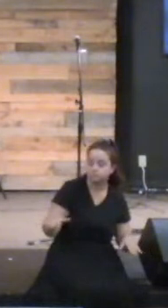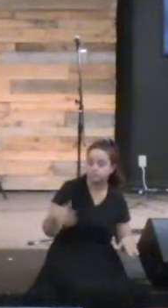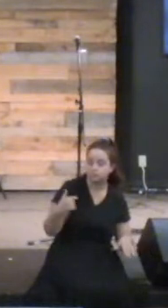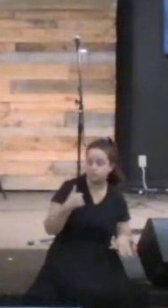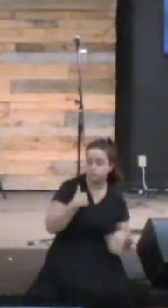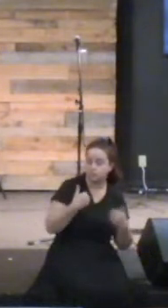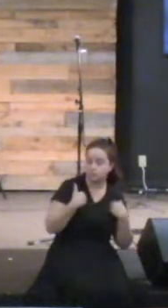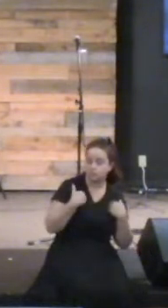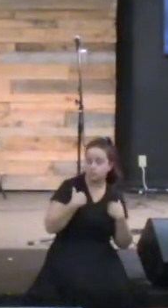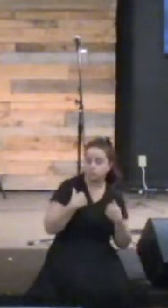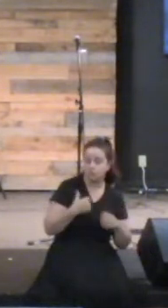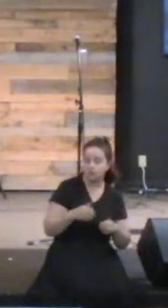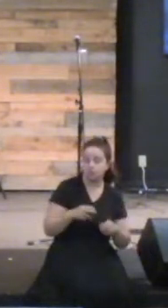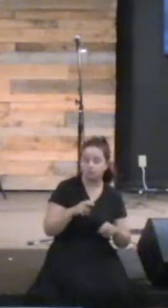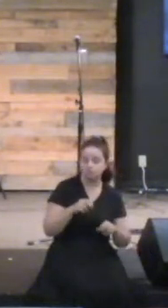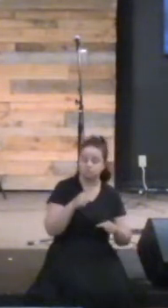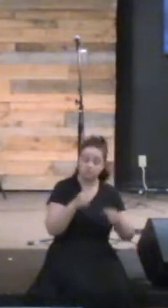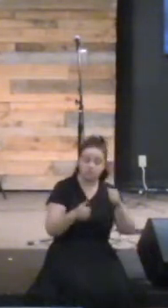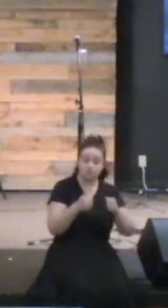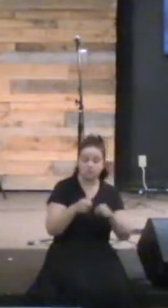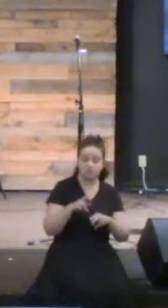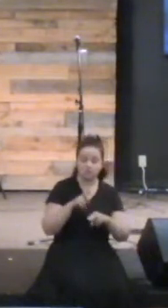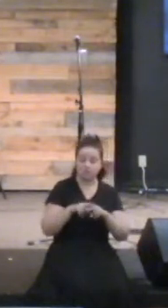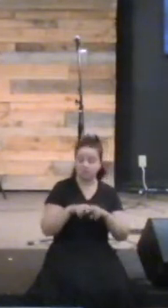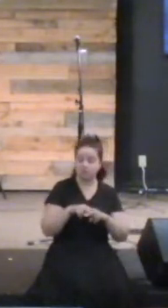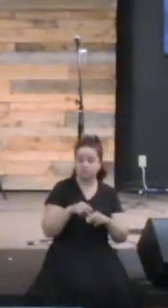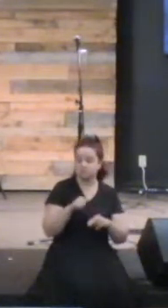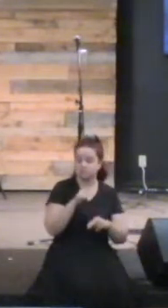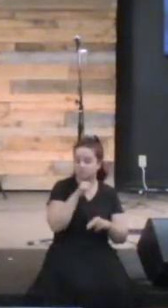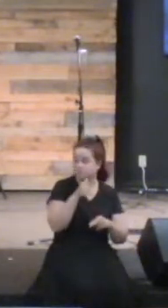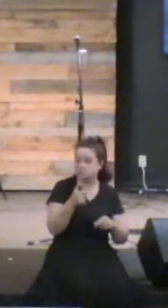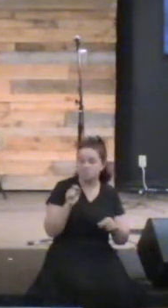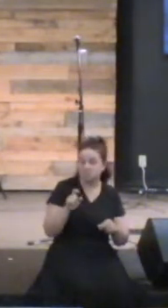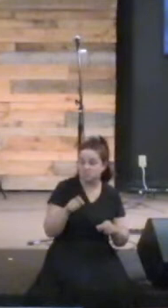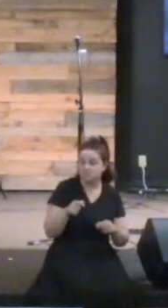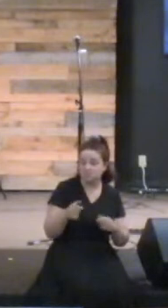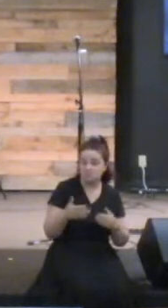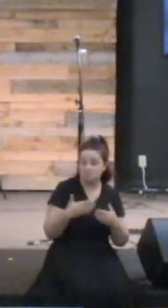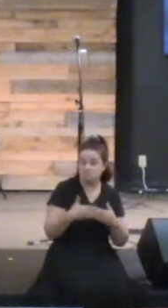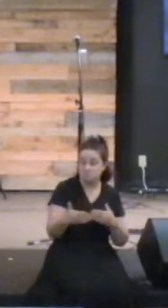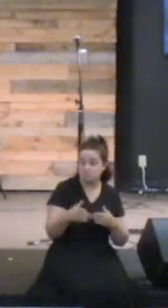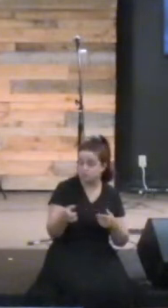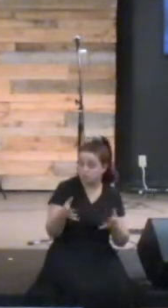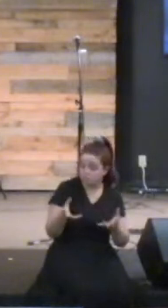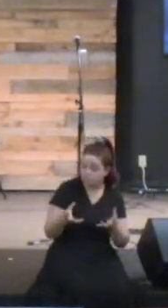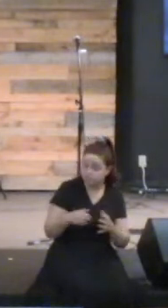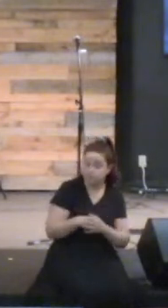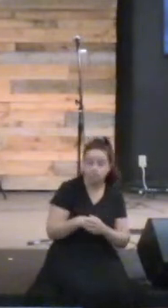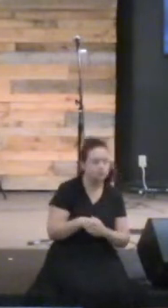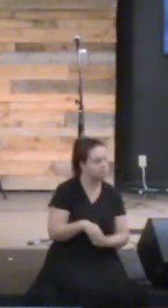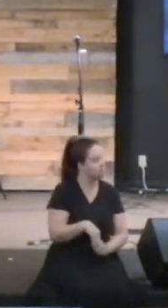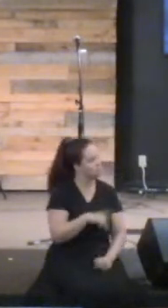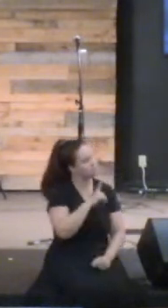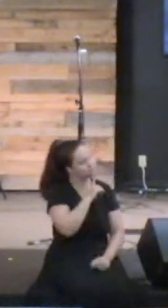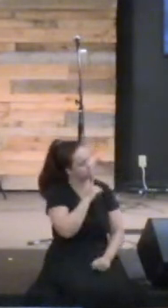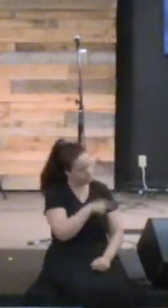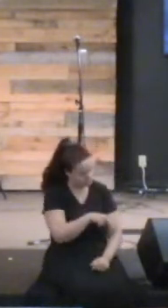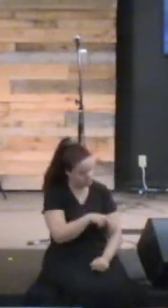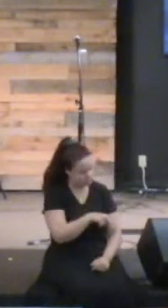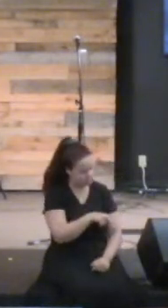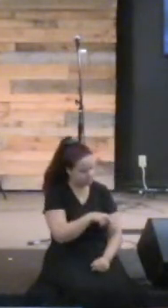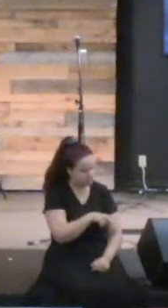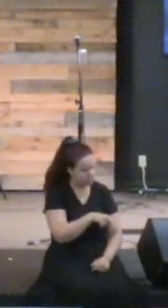a car seat that we don't need anymore because our grandchild you know kind of aged out of it do you want it I'm like sure